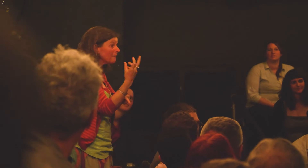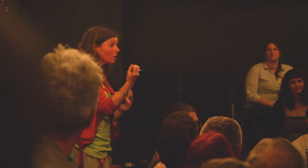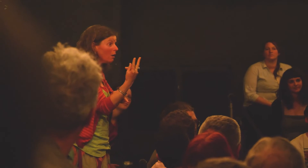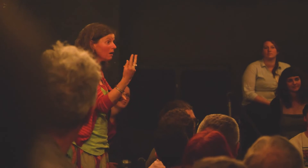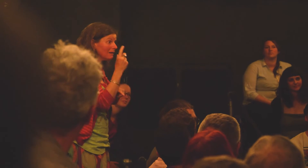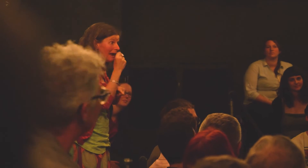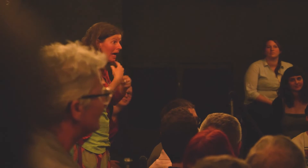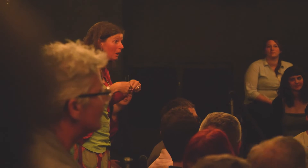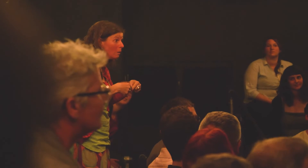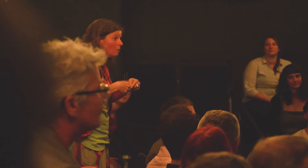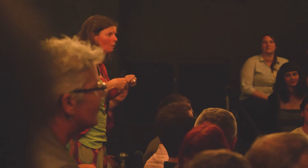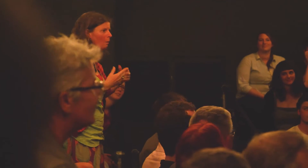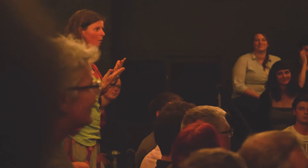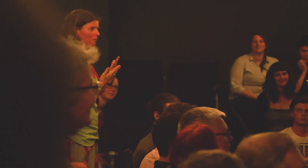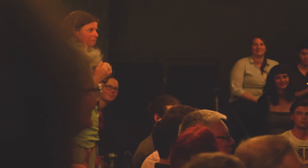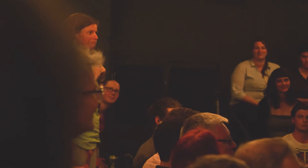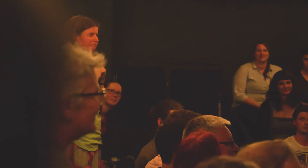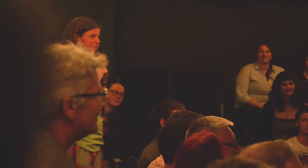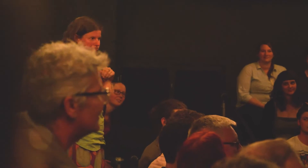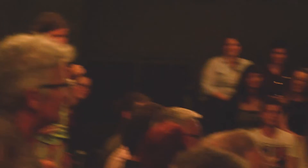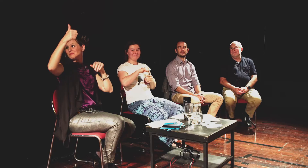What time can we stay till? Can we stay till midnight? 2 a.m.?